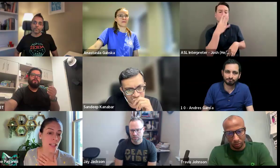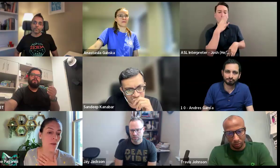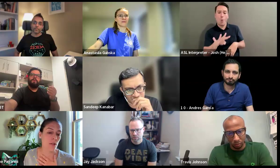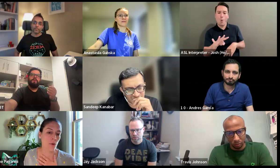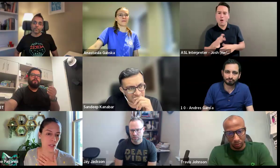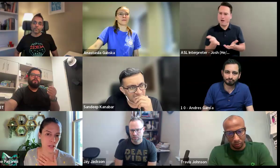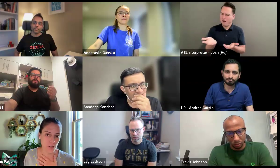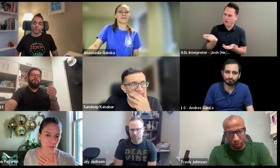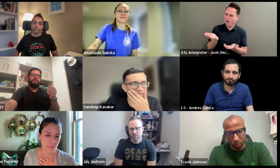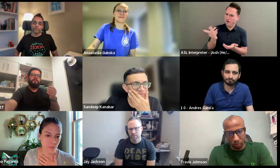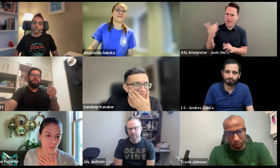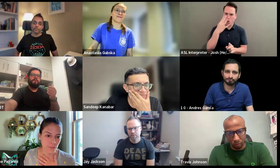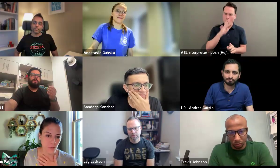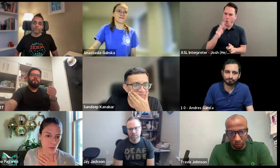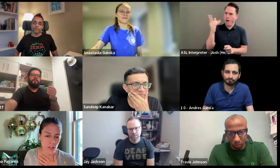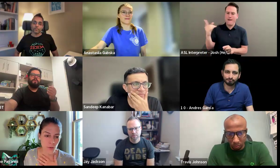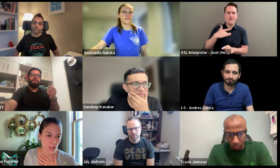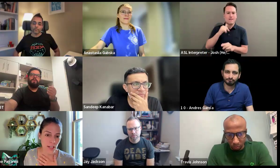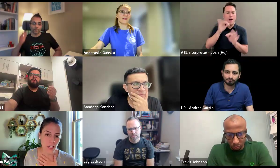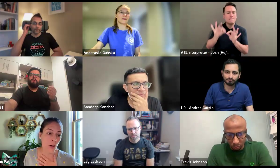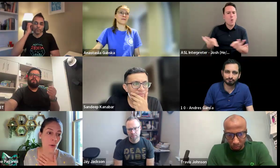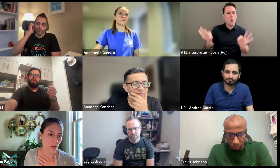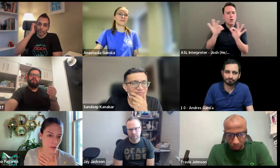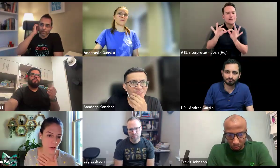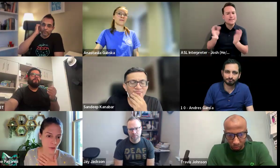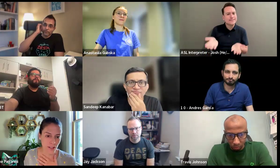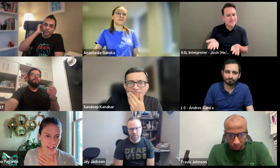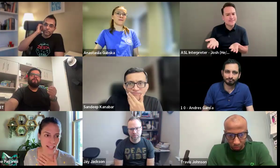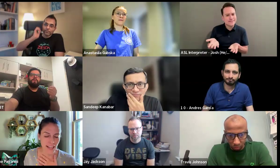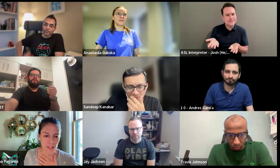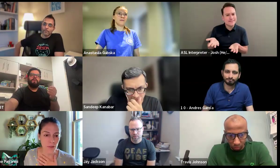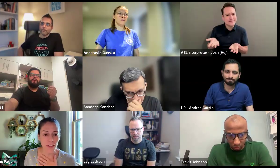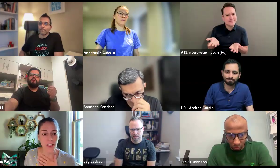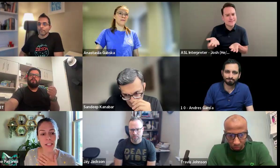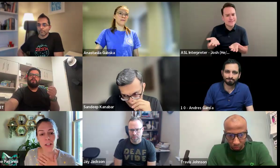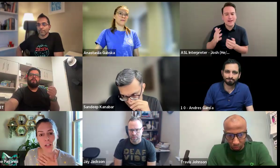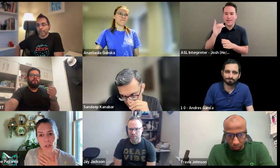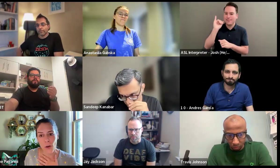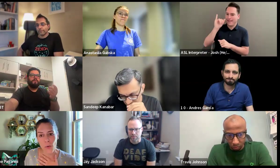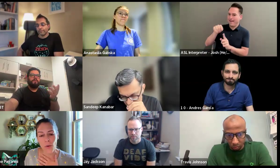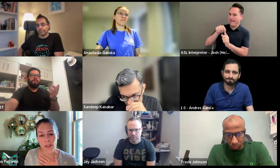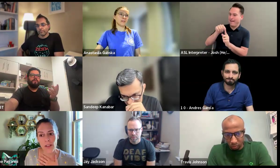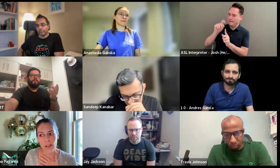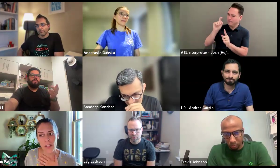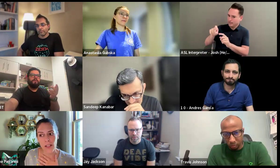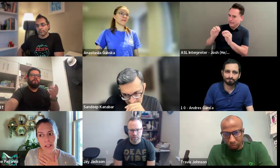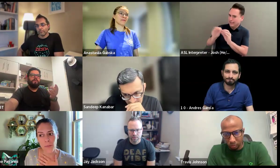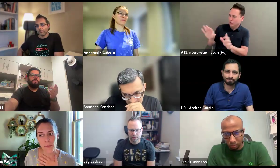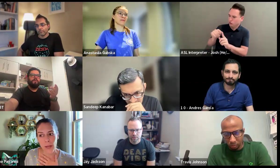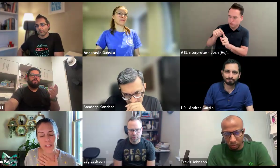think it was important enough. Right? So it's not like, oh, so that has to be very clear. So the